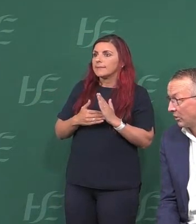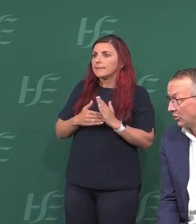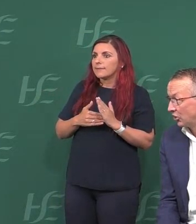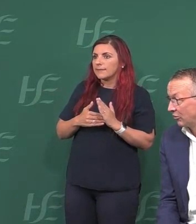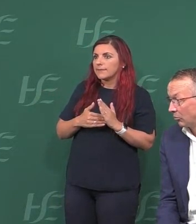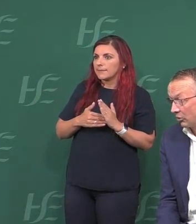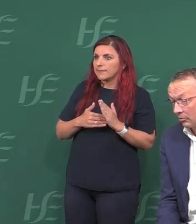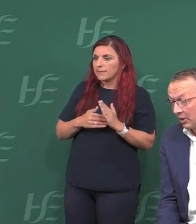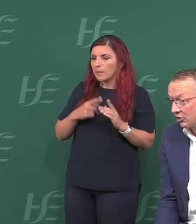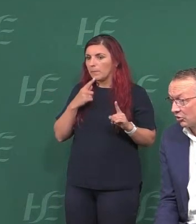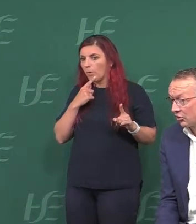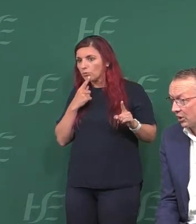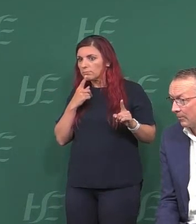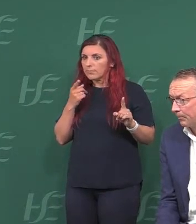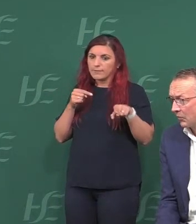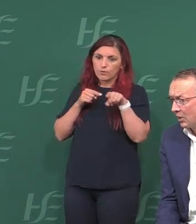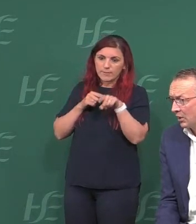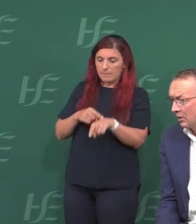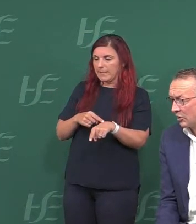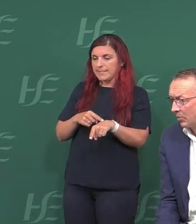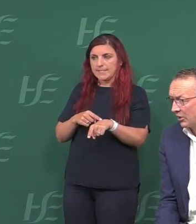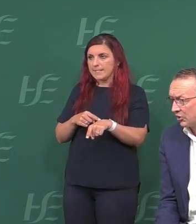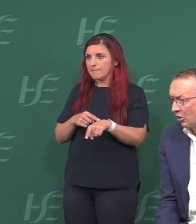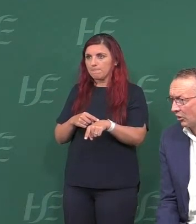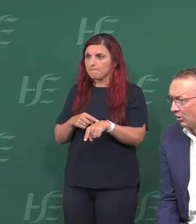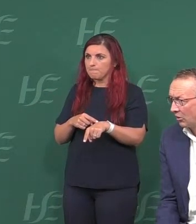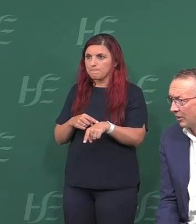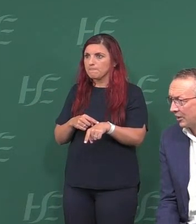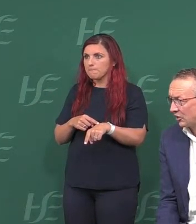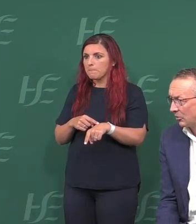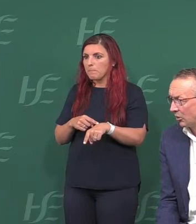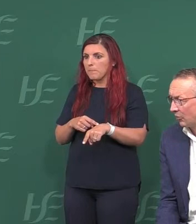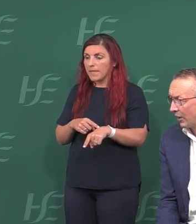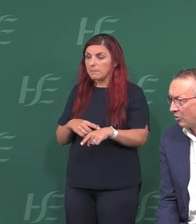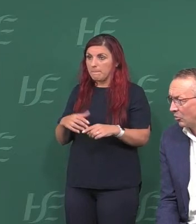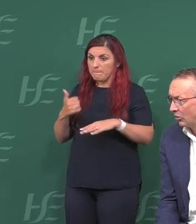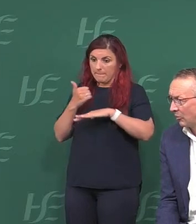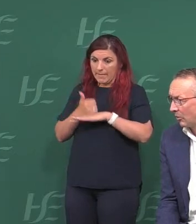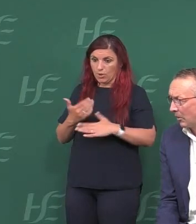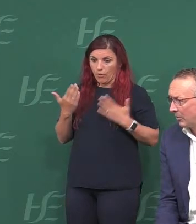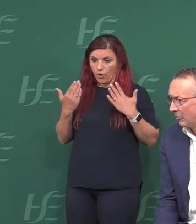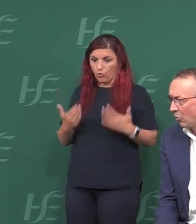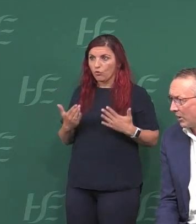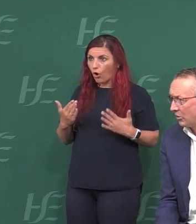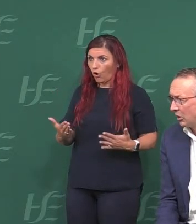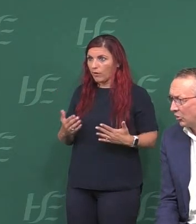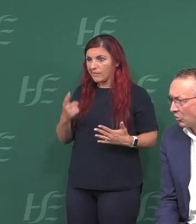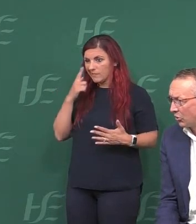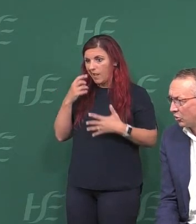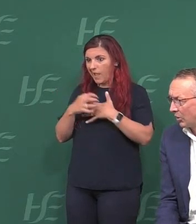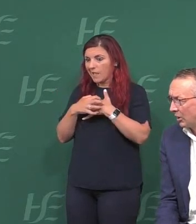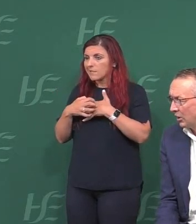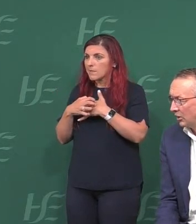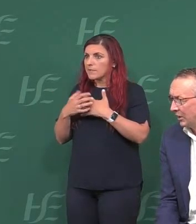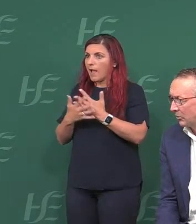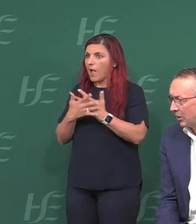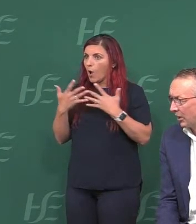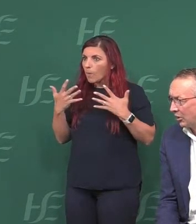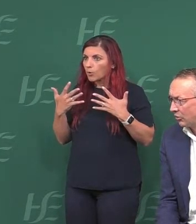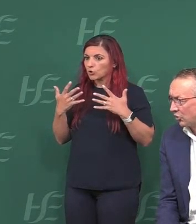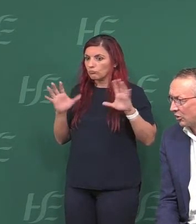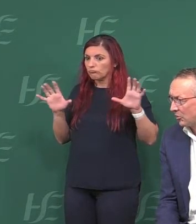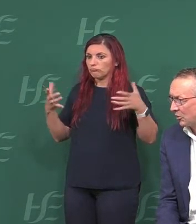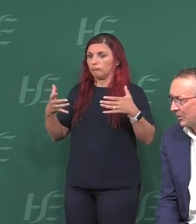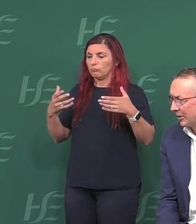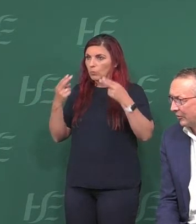going down right to children. But that's just that's based on the current estimate of herd immunity that might be required in order to deal with